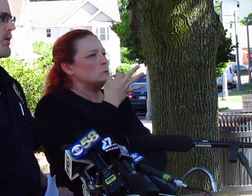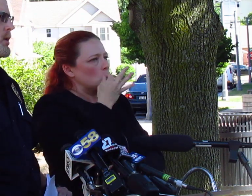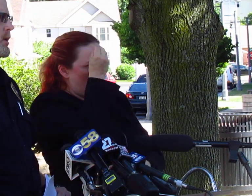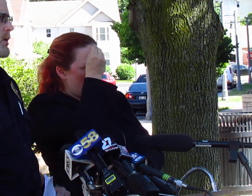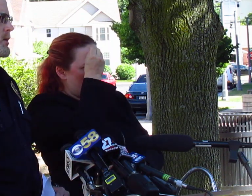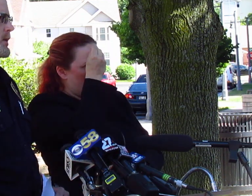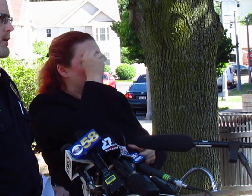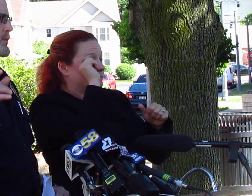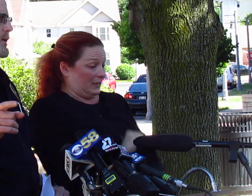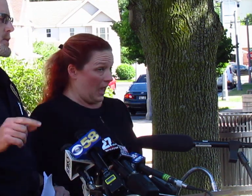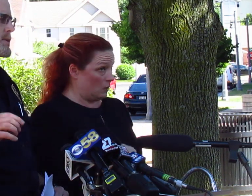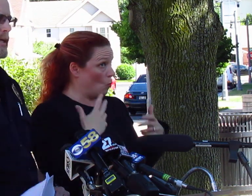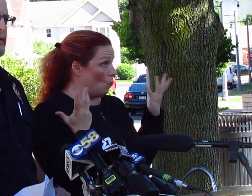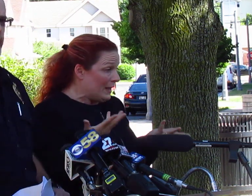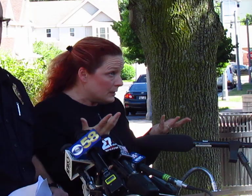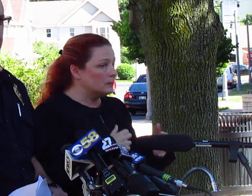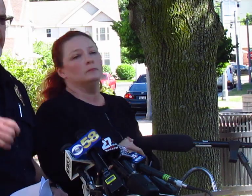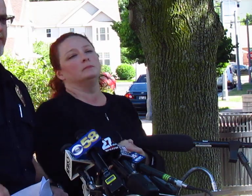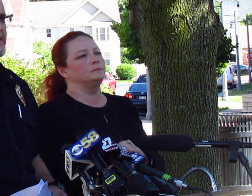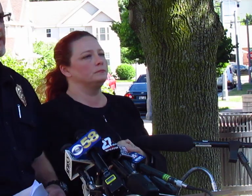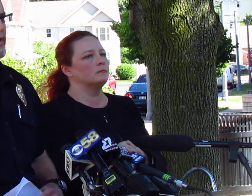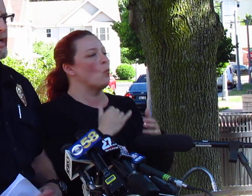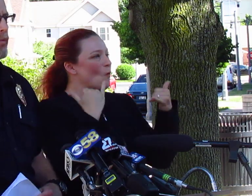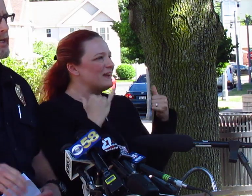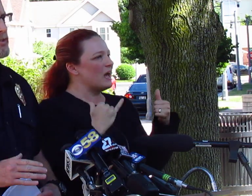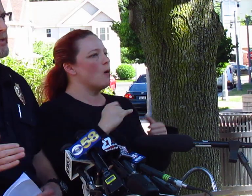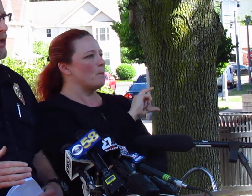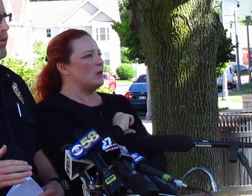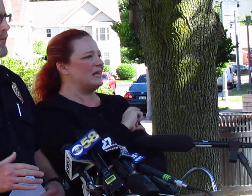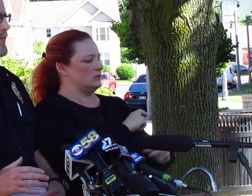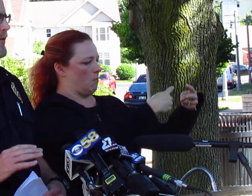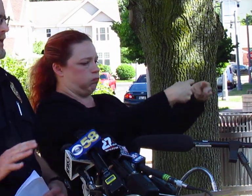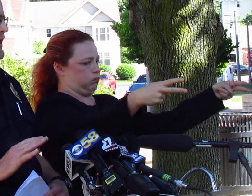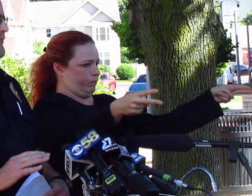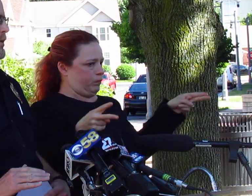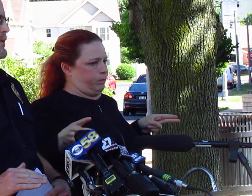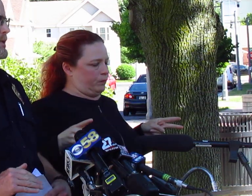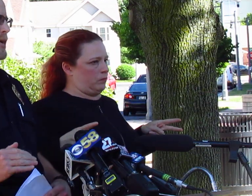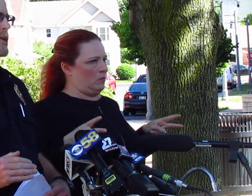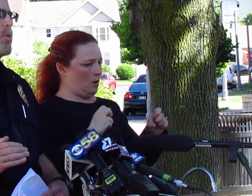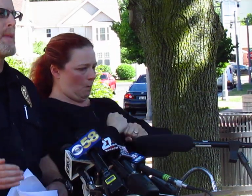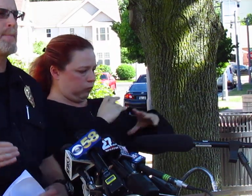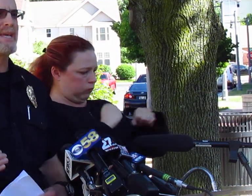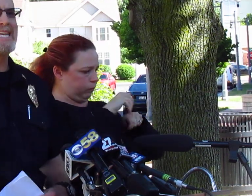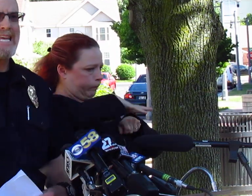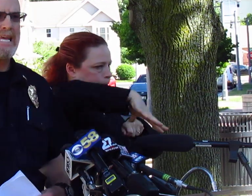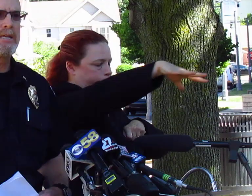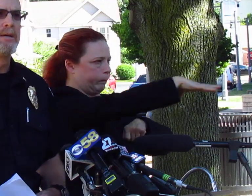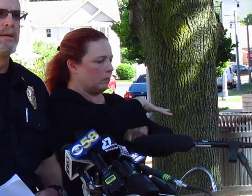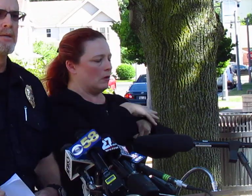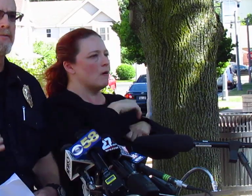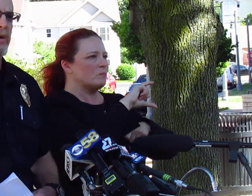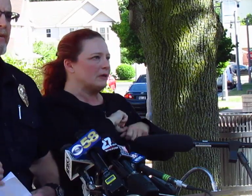over the scene that's fenced in right now. We can turn that over for investigative purposes, meaning there will not be a